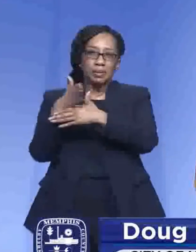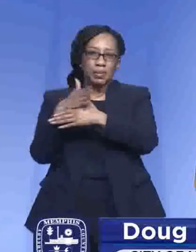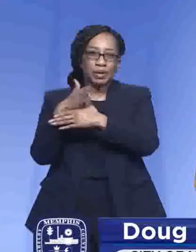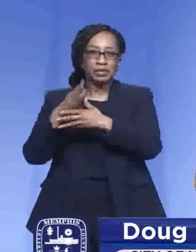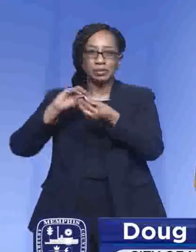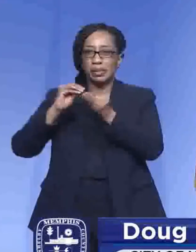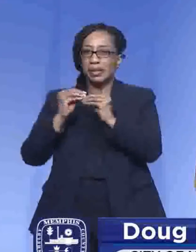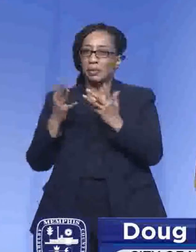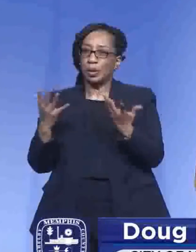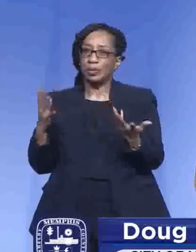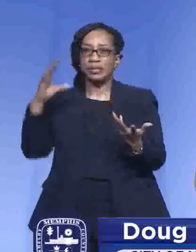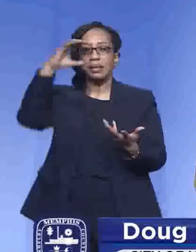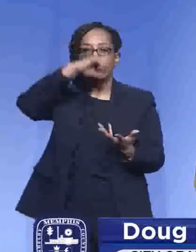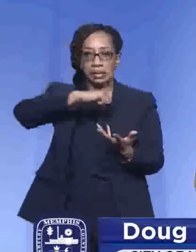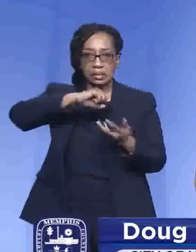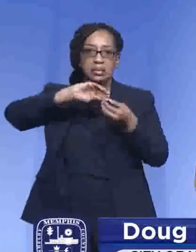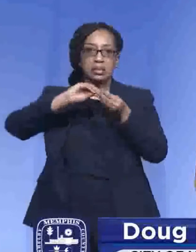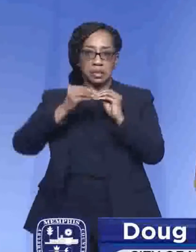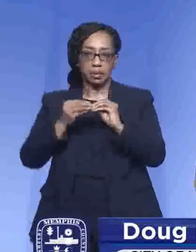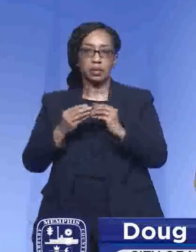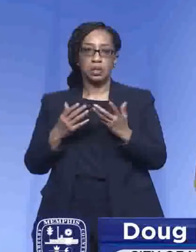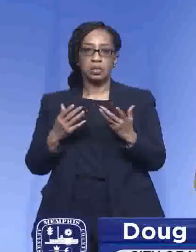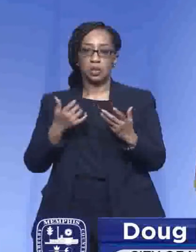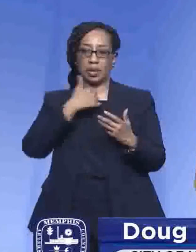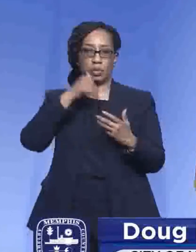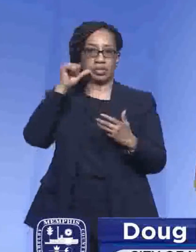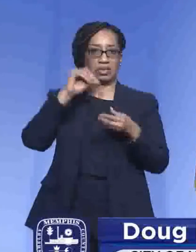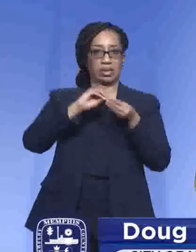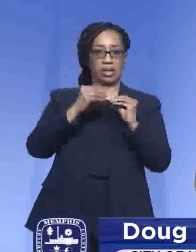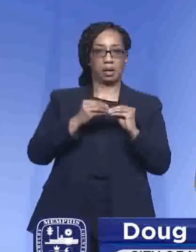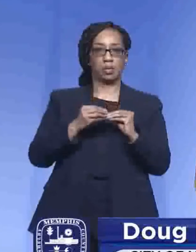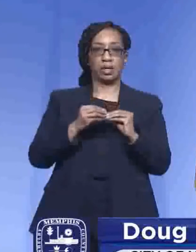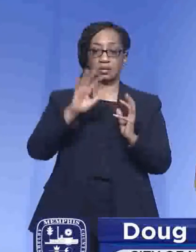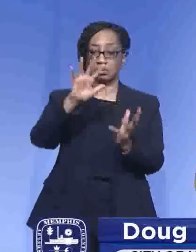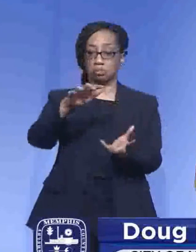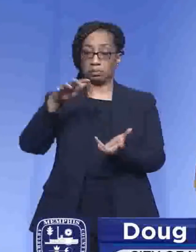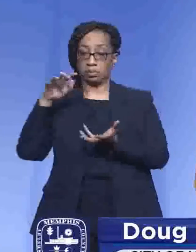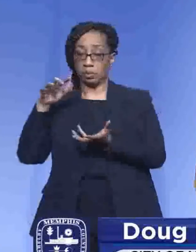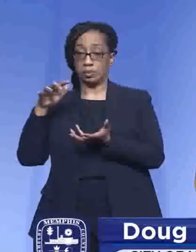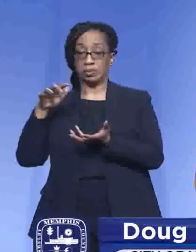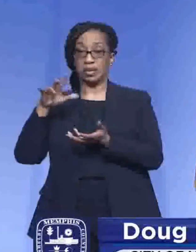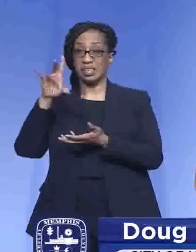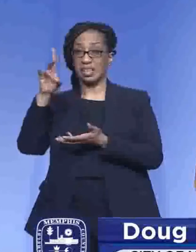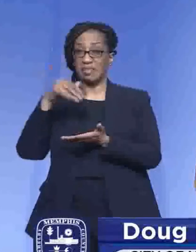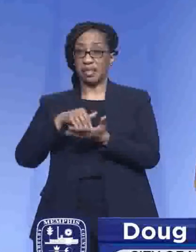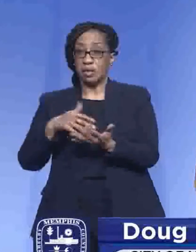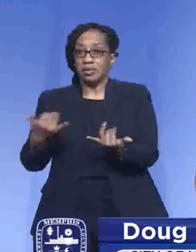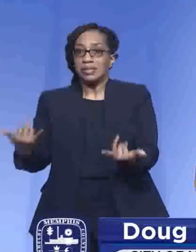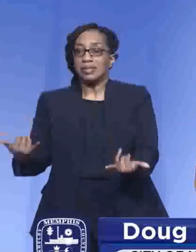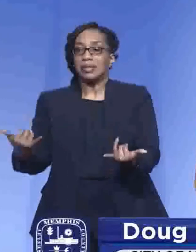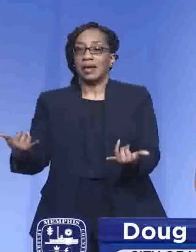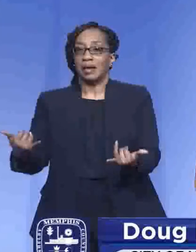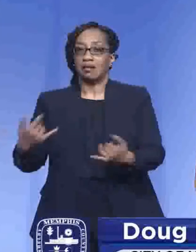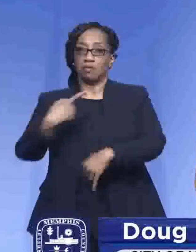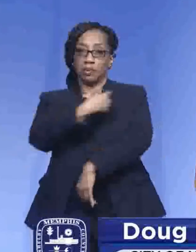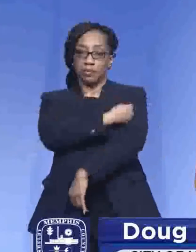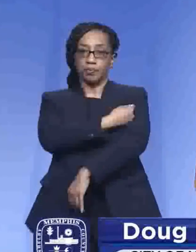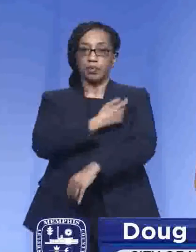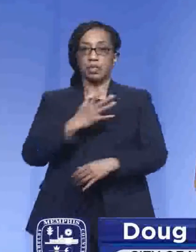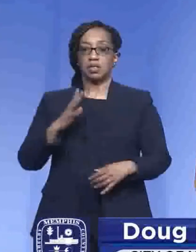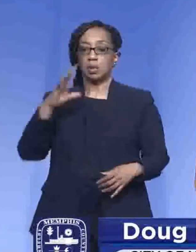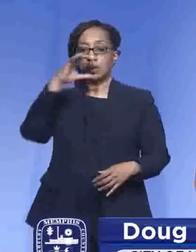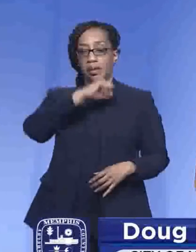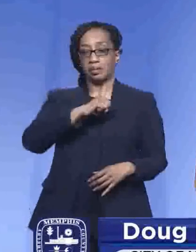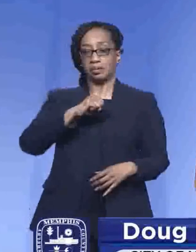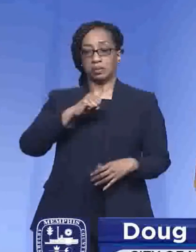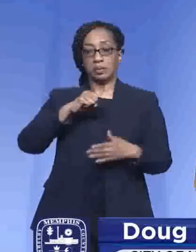anticipate, and that was actually yesterday's number. Today we pulled out another, as you know, almost 7,000 doses. So the estimate was by the